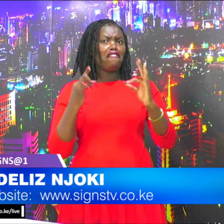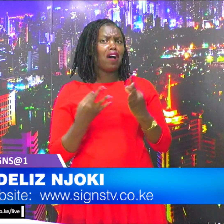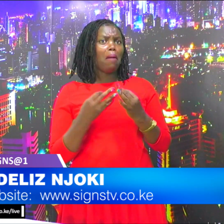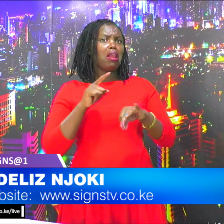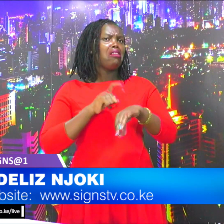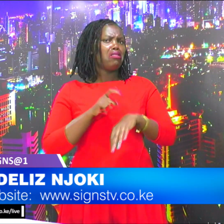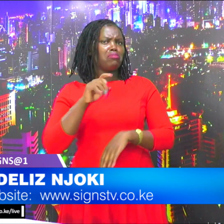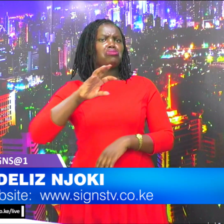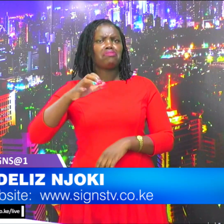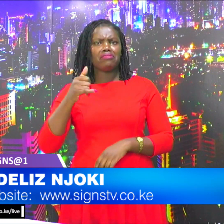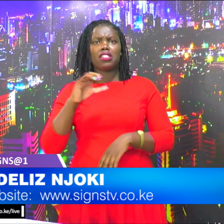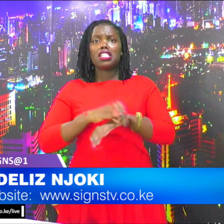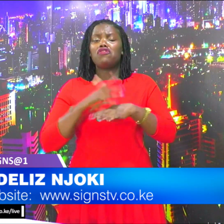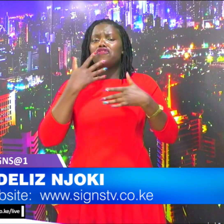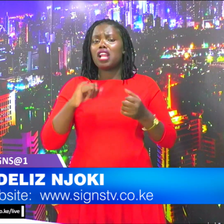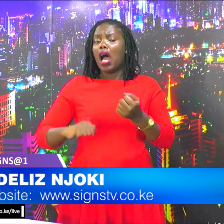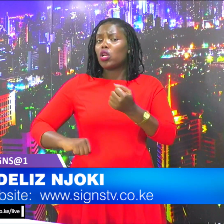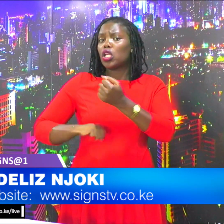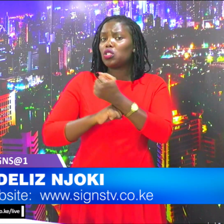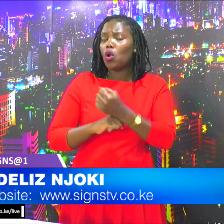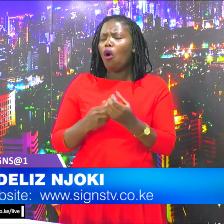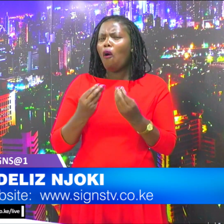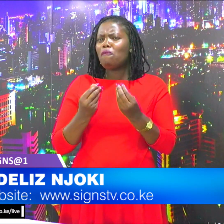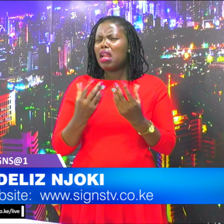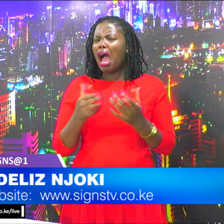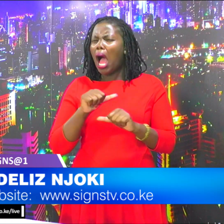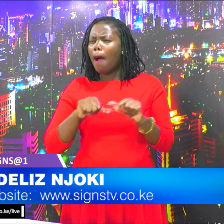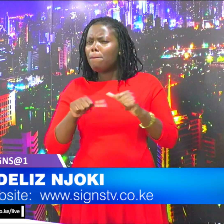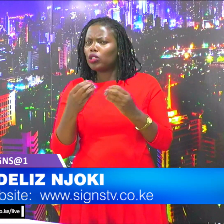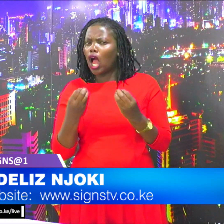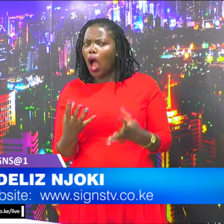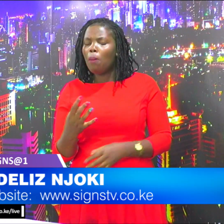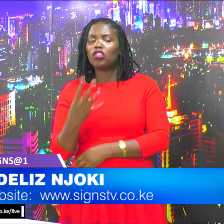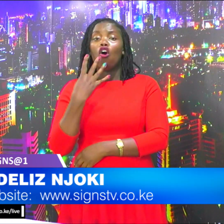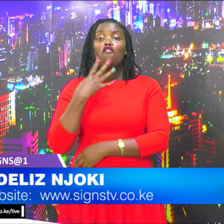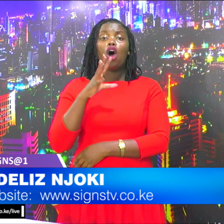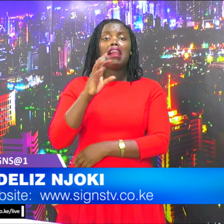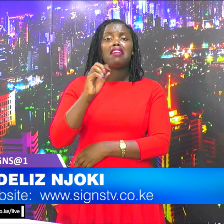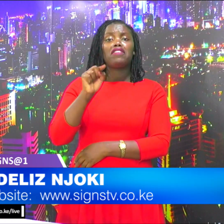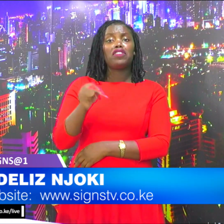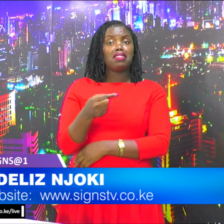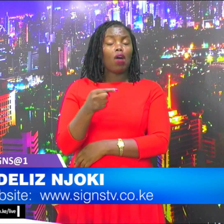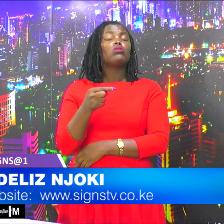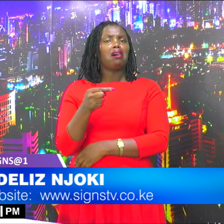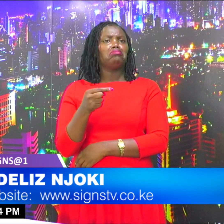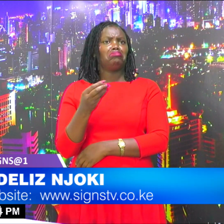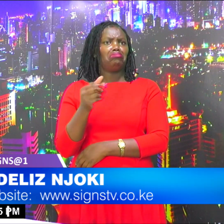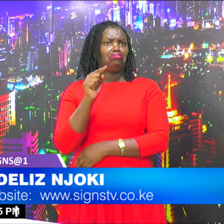regions. On to our next news item. A family in Embu County has received a donation of